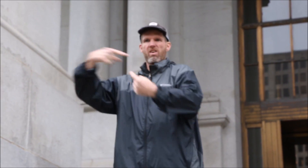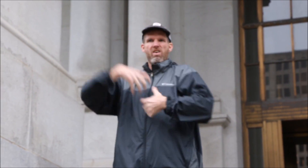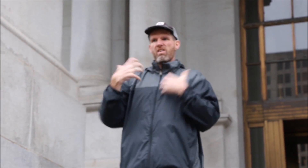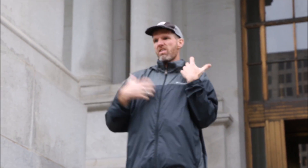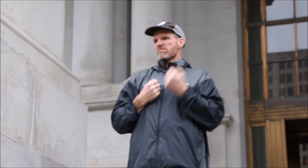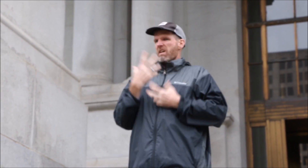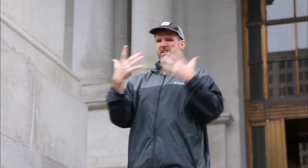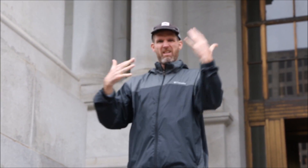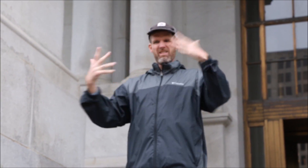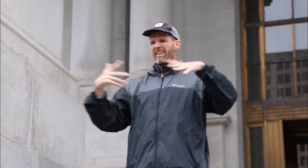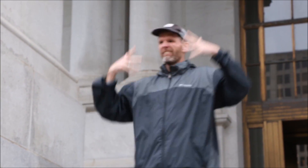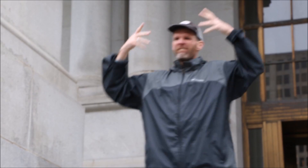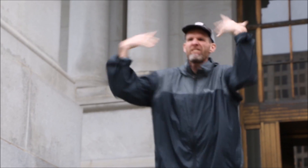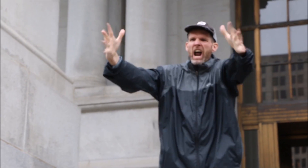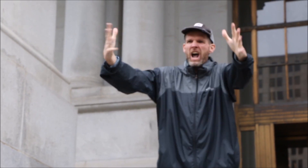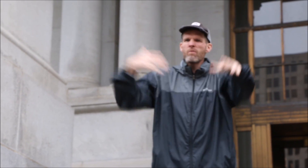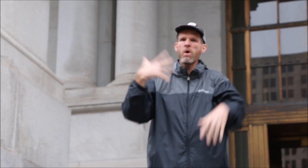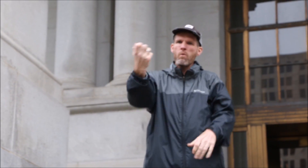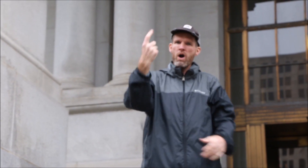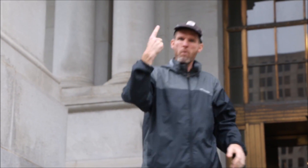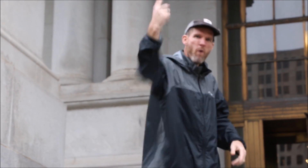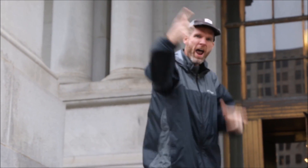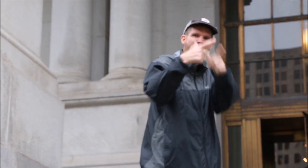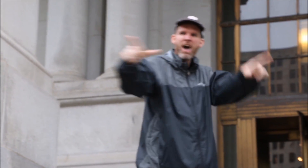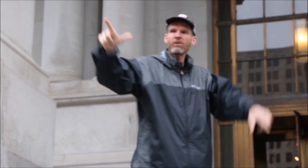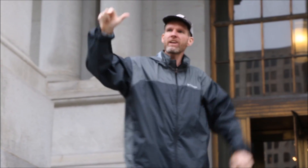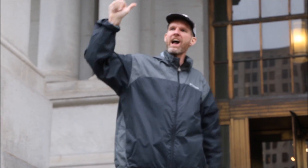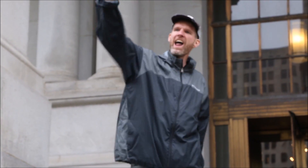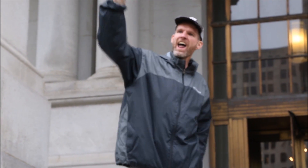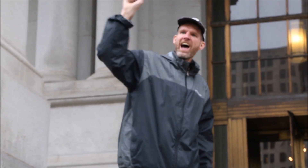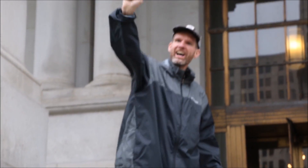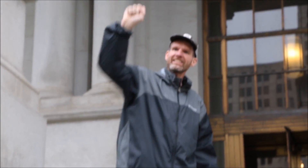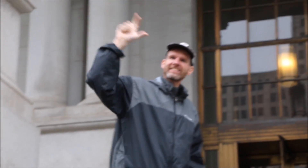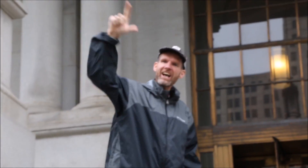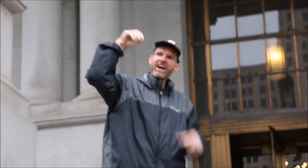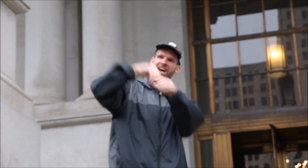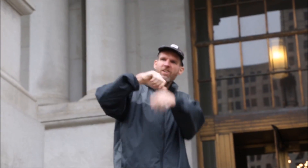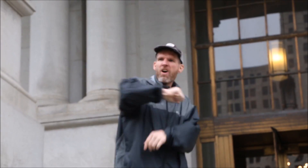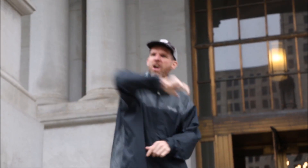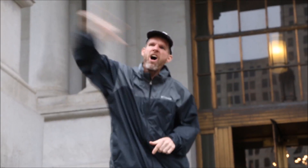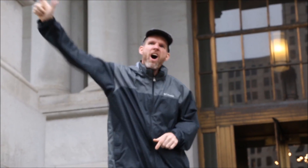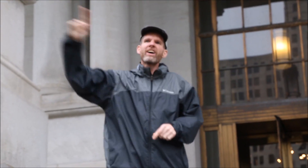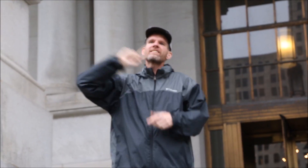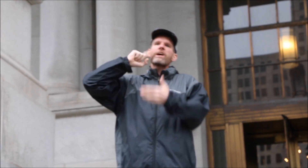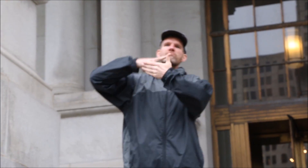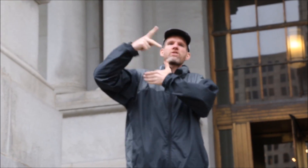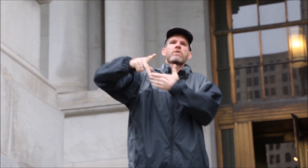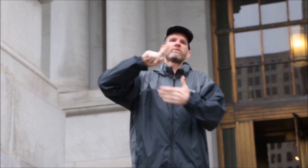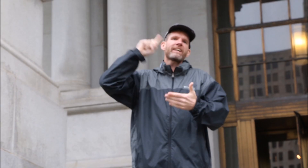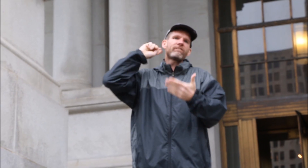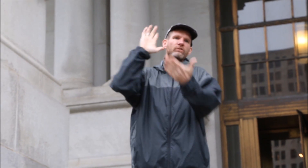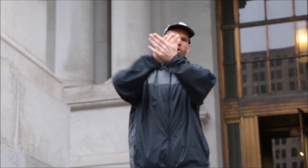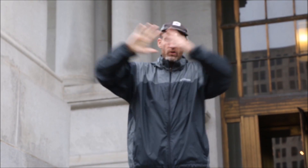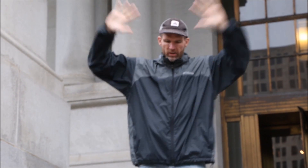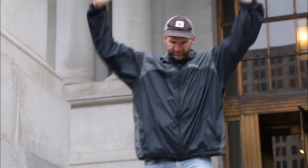operating. We need to keep these deaf kids in schools for the deaf. It's important for the future, it's important for your children and your grandchildren. I